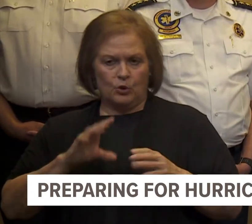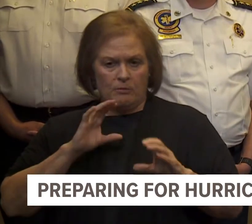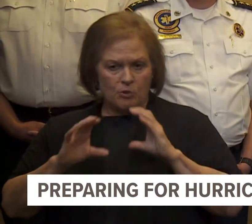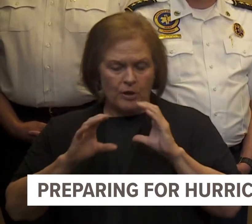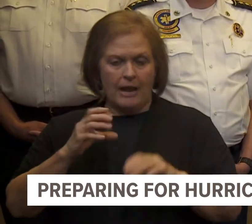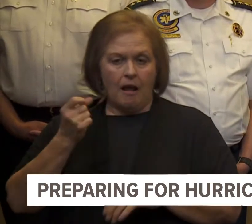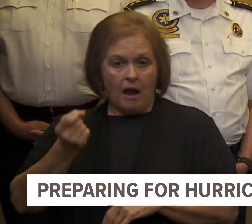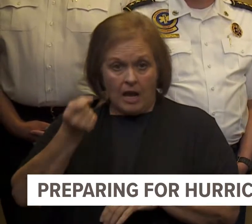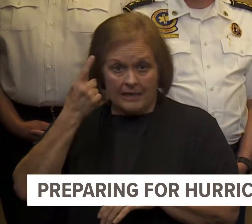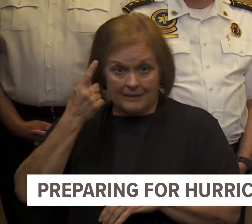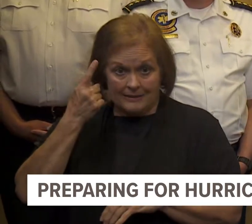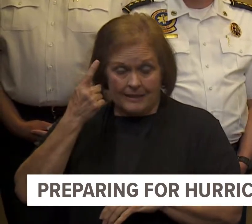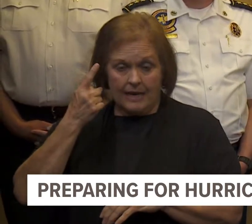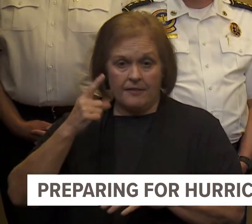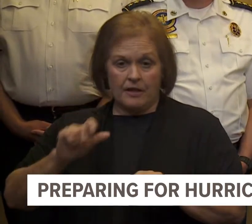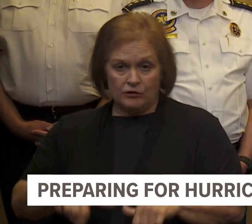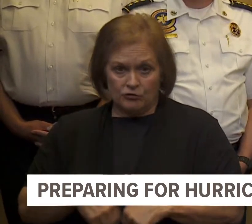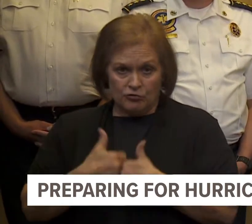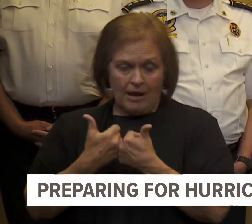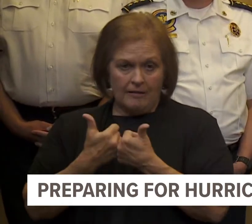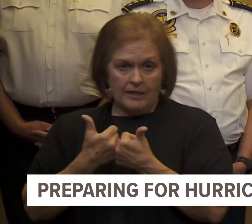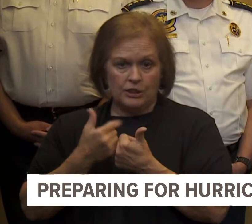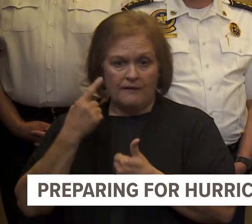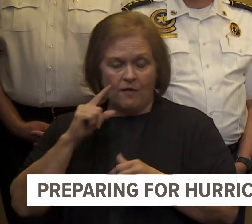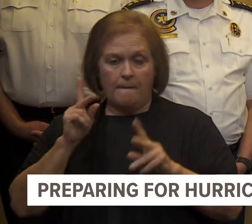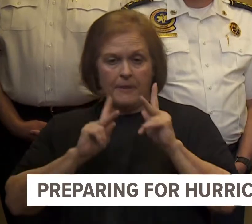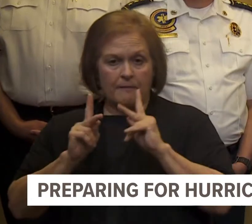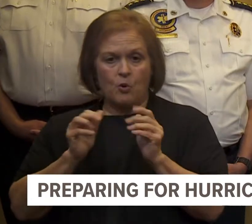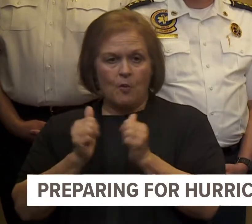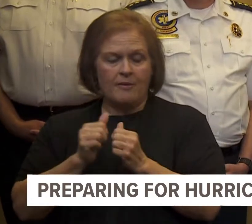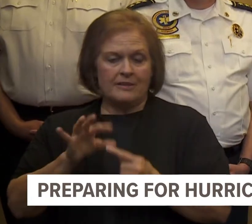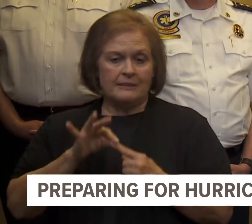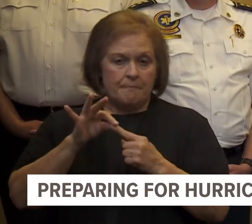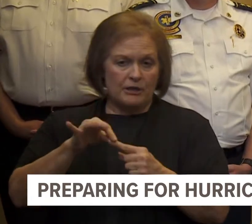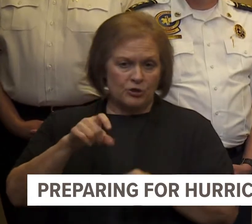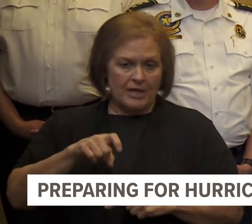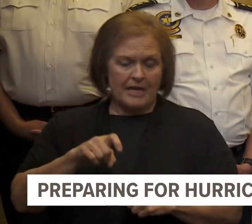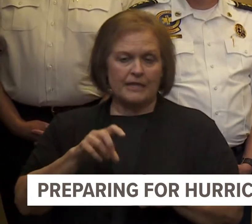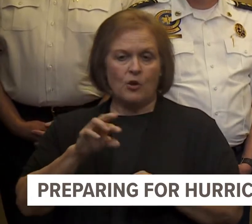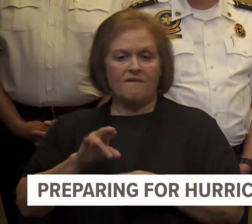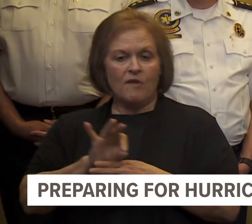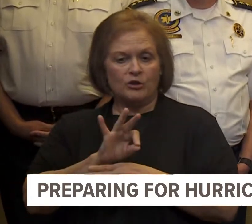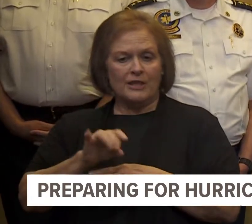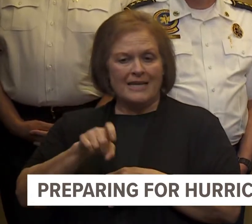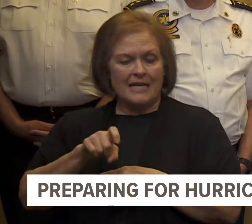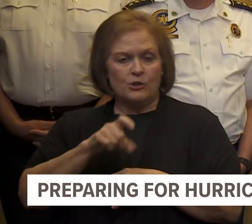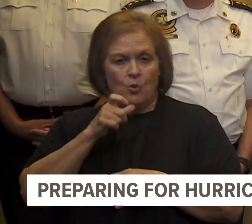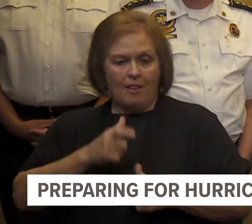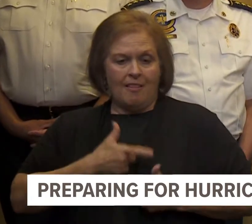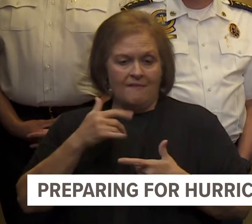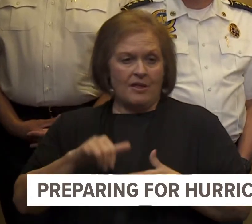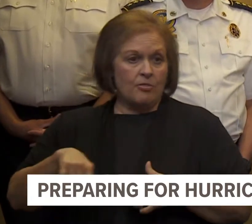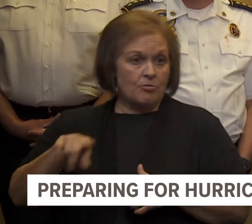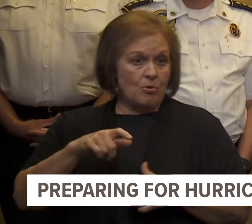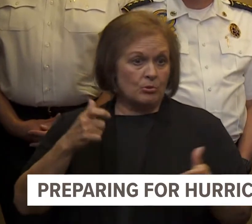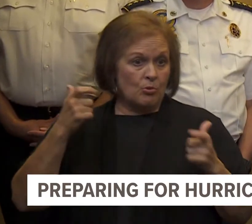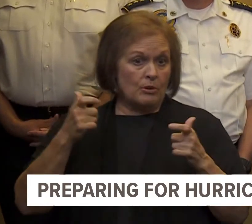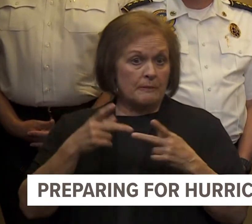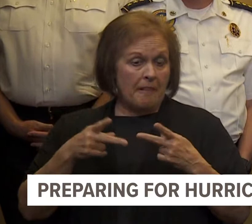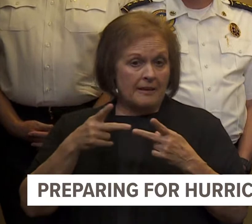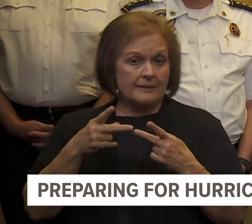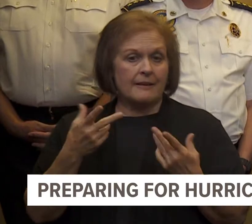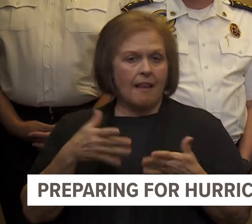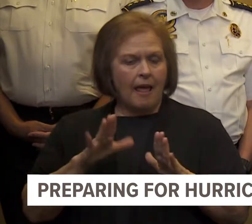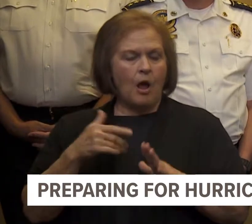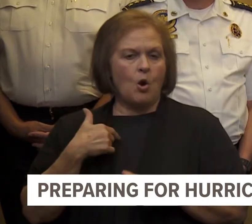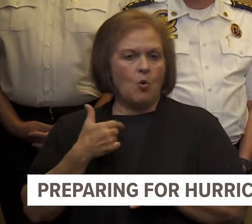and understand the immediate challenges for people with special needs or functional needs who live in these large facilities, and